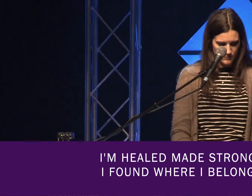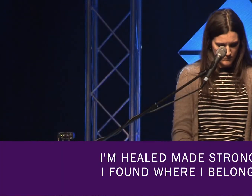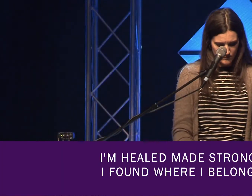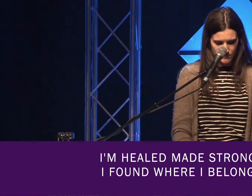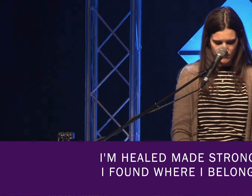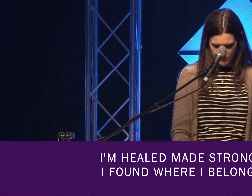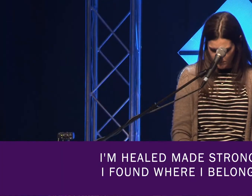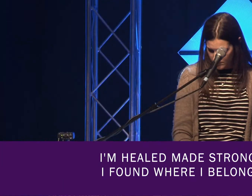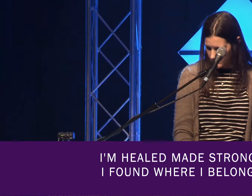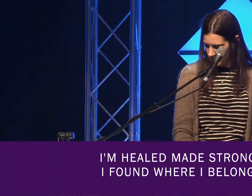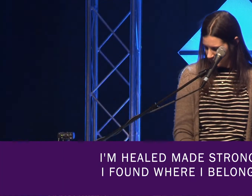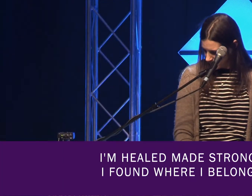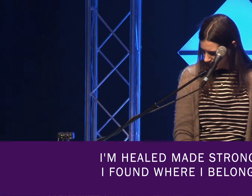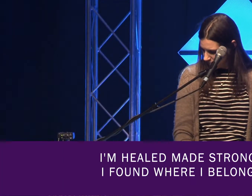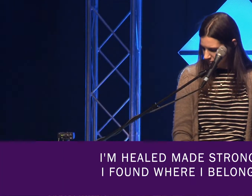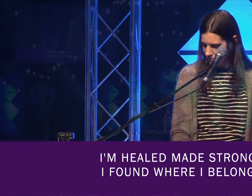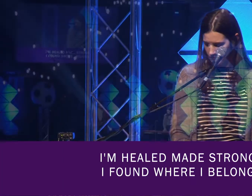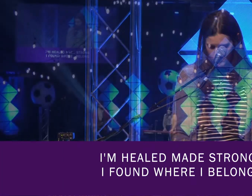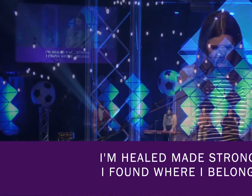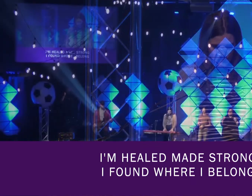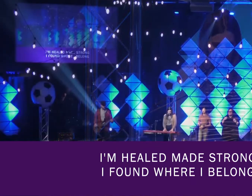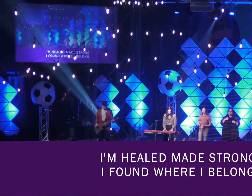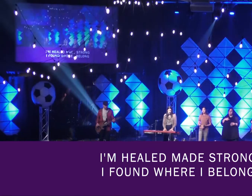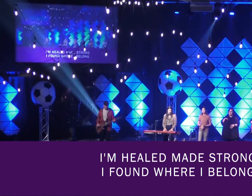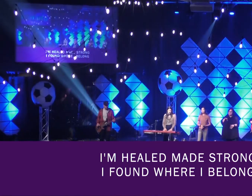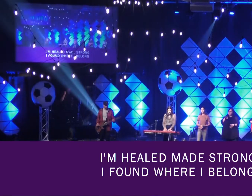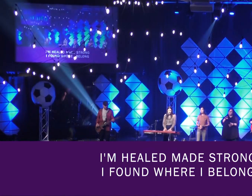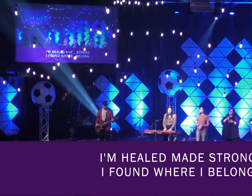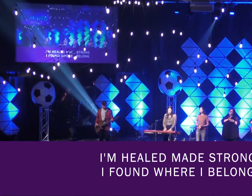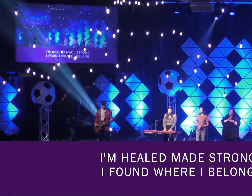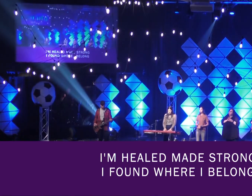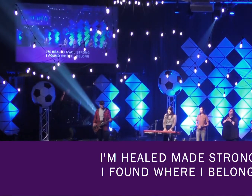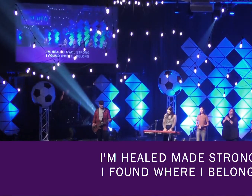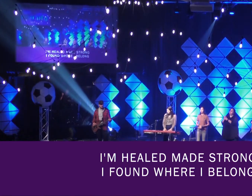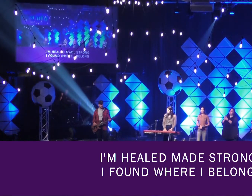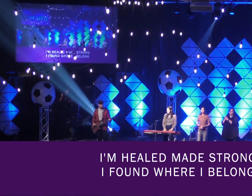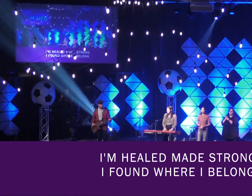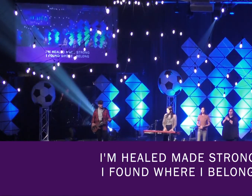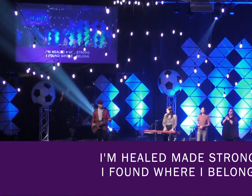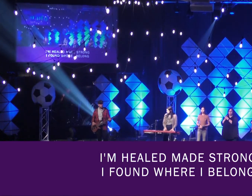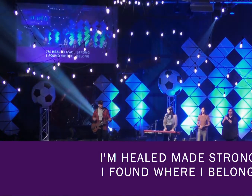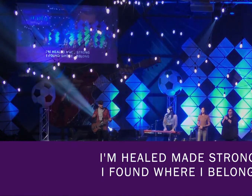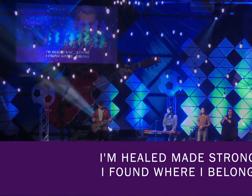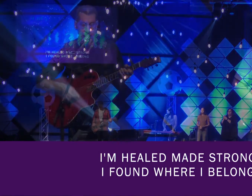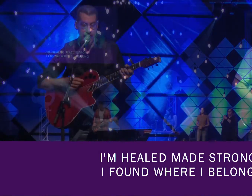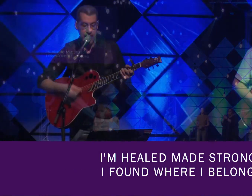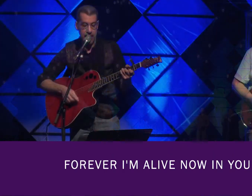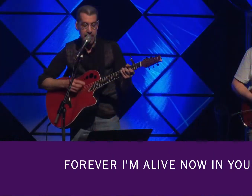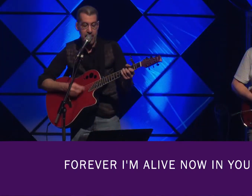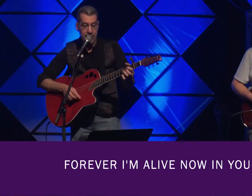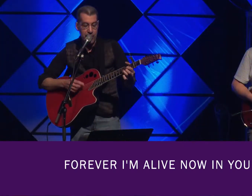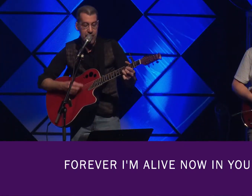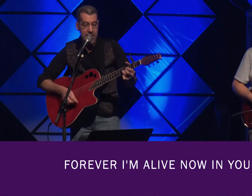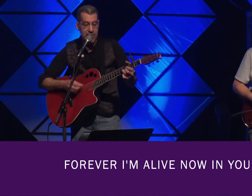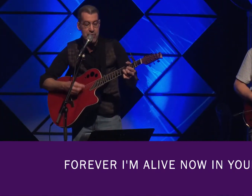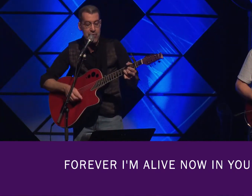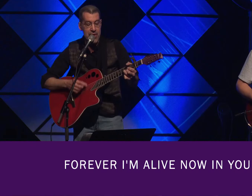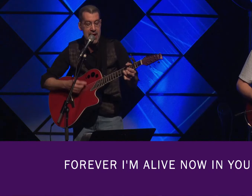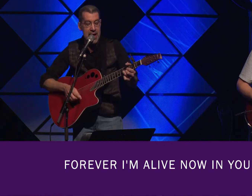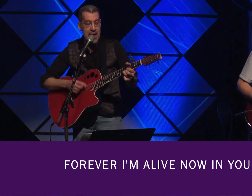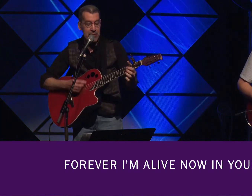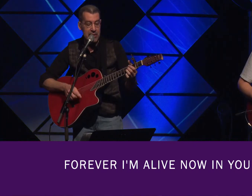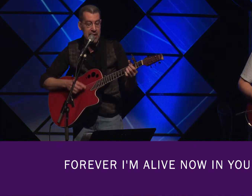I'm healed, made strong, I found where I belong.